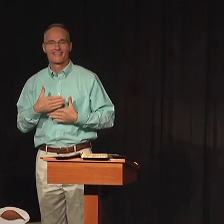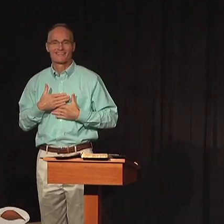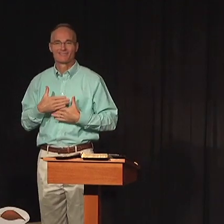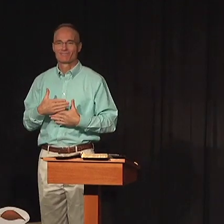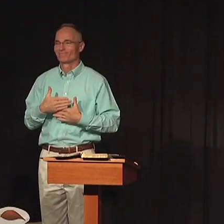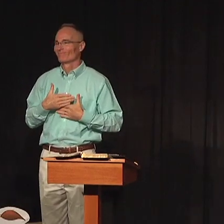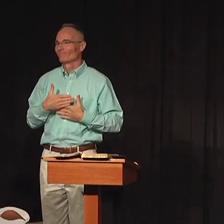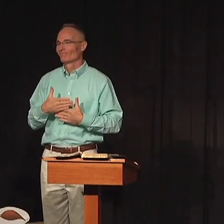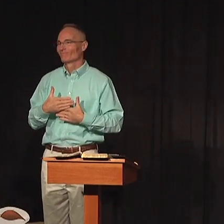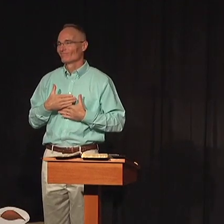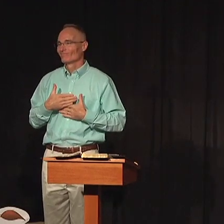long as you breathe.